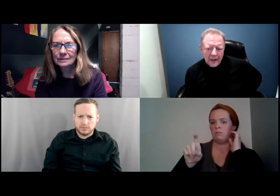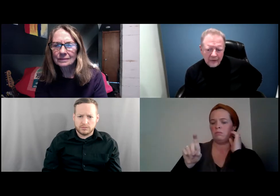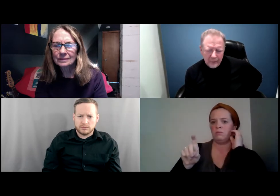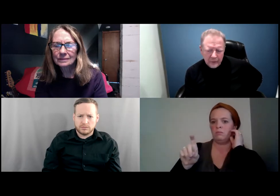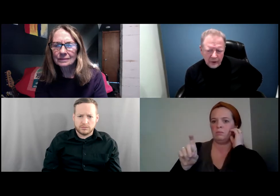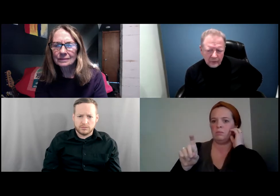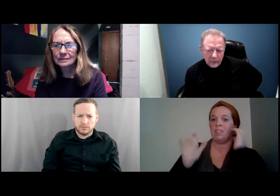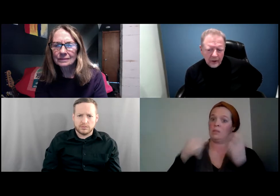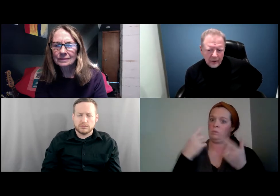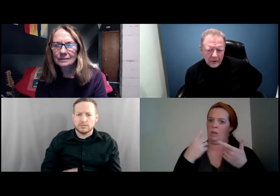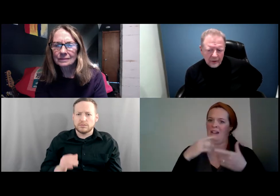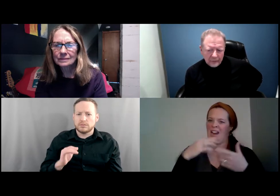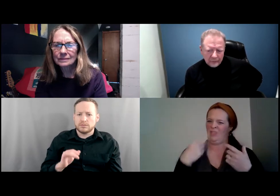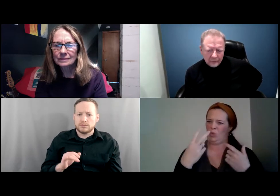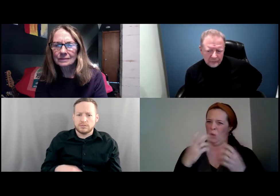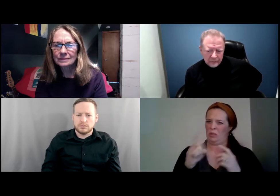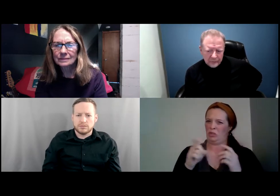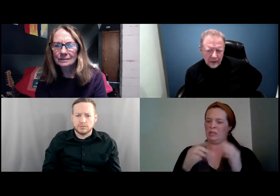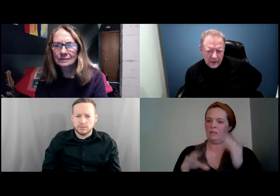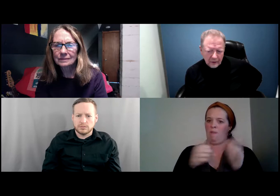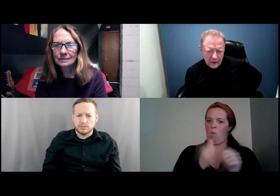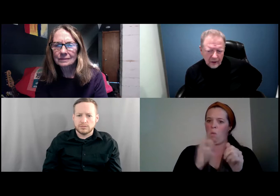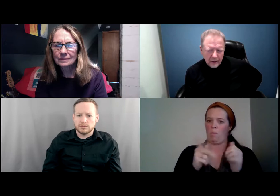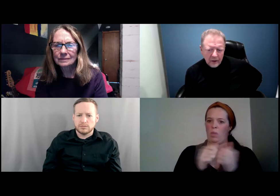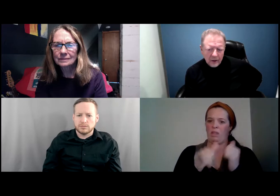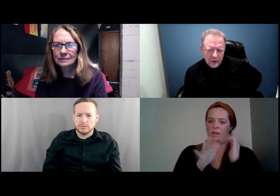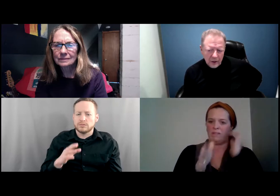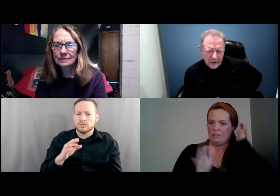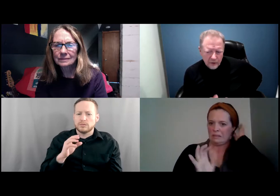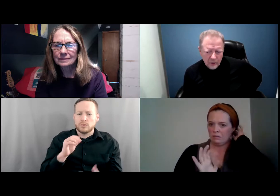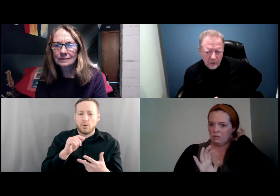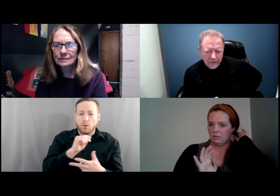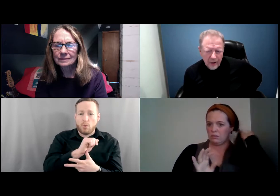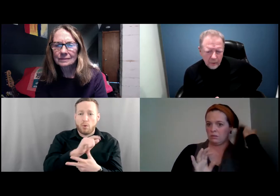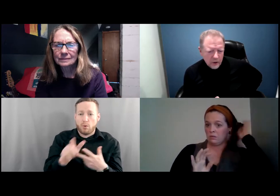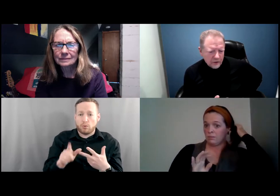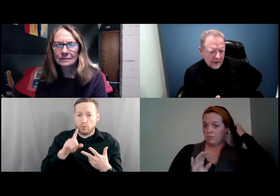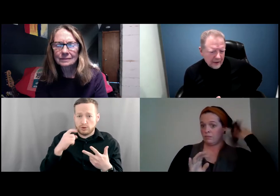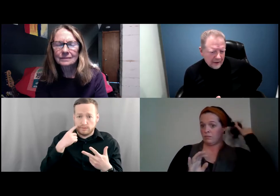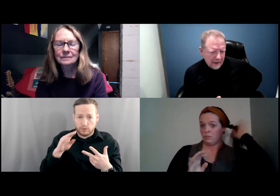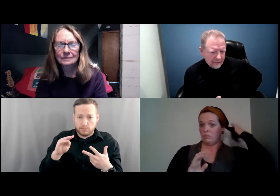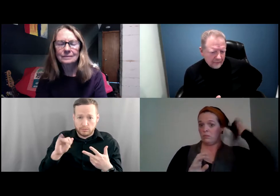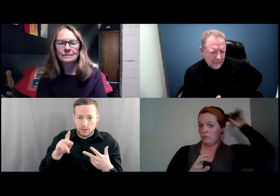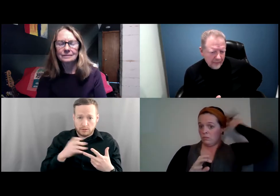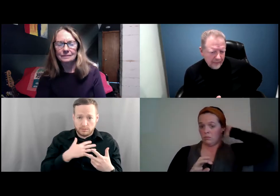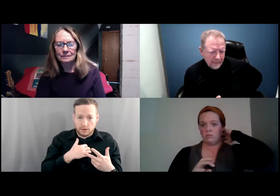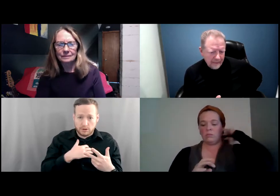can they, where do they contact? Okay. So, and there's also a follow-up question related to that.